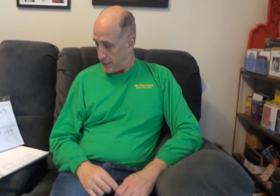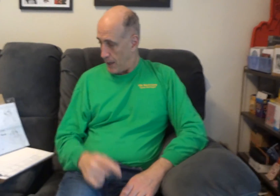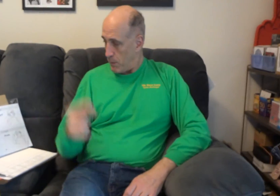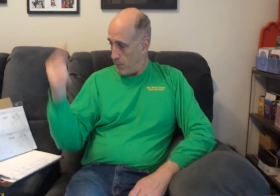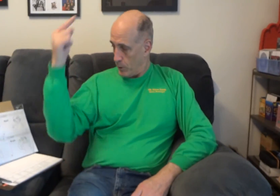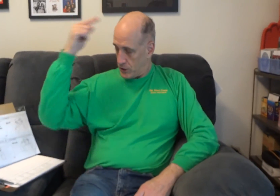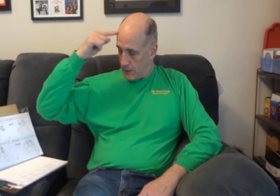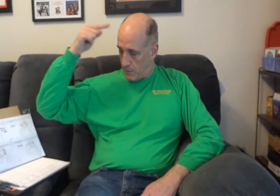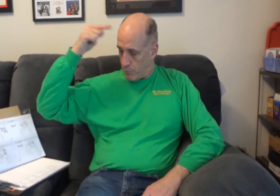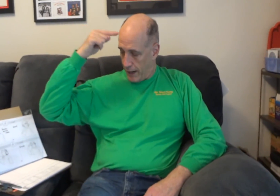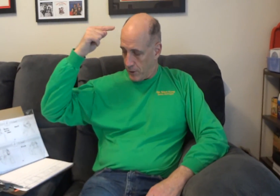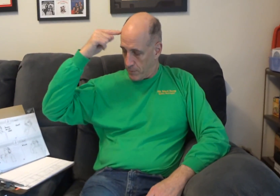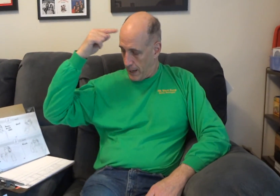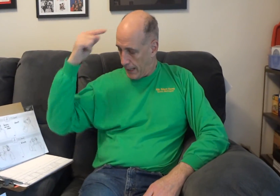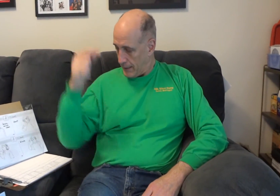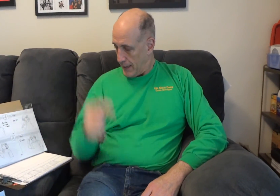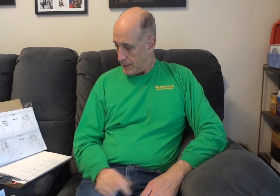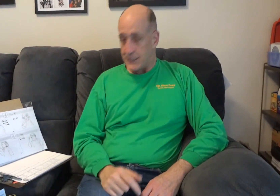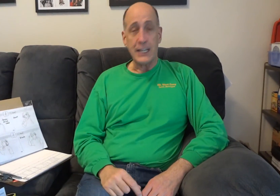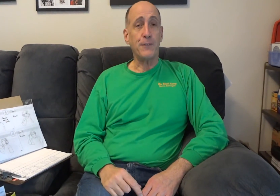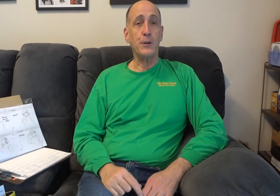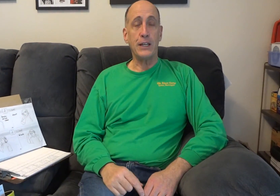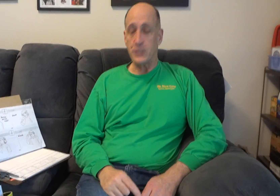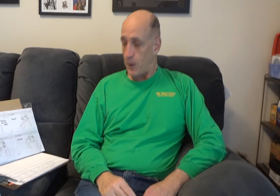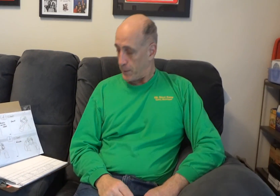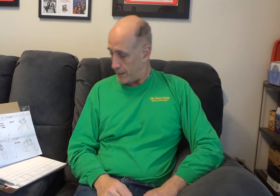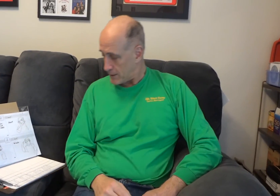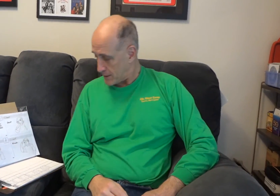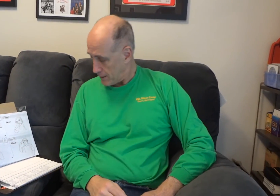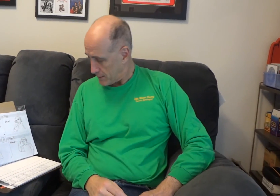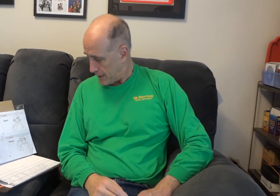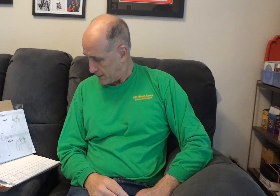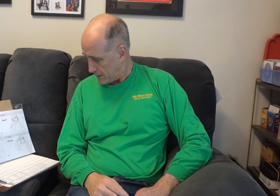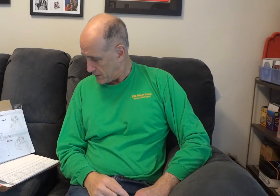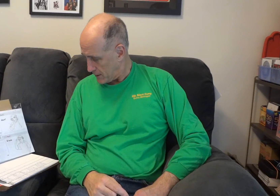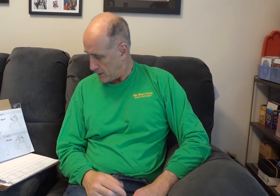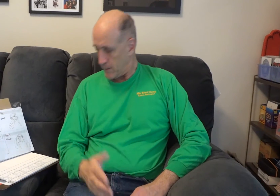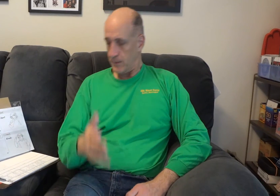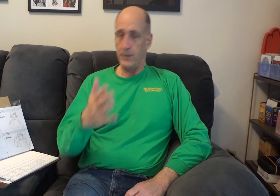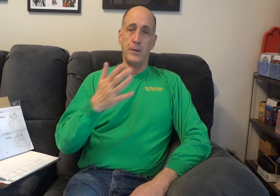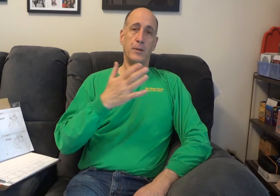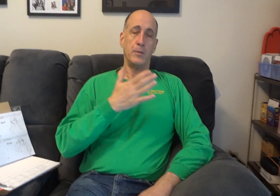double motion, brain or mind, see if you can interpret this sentence.